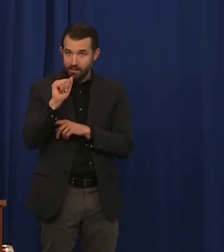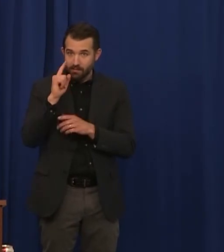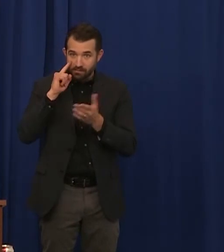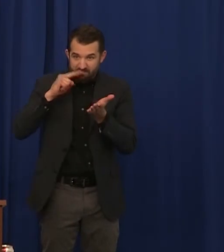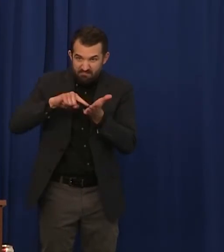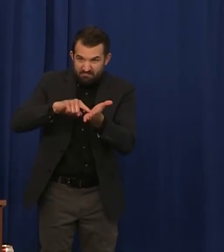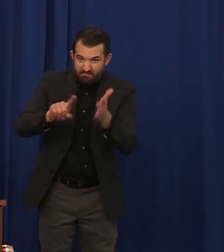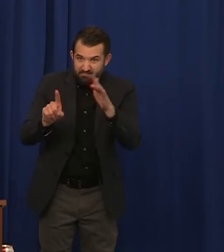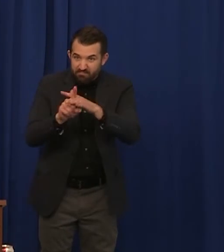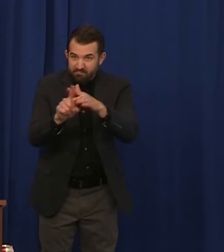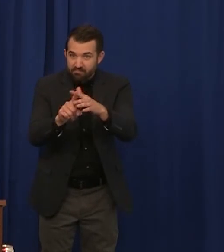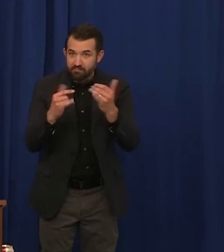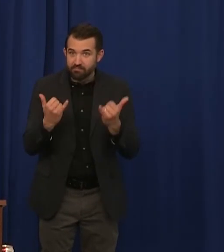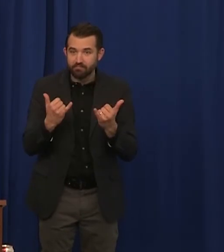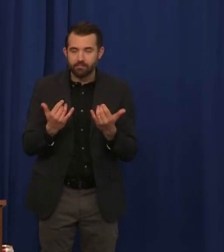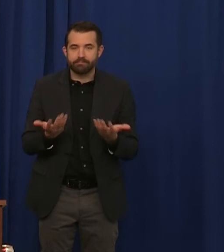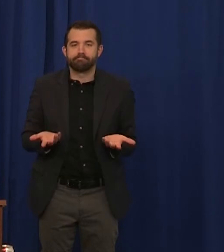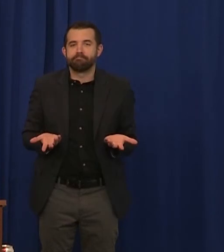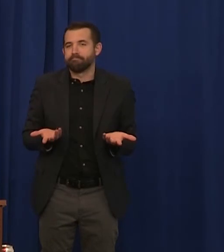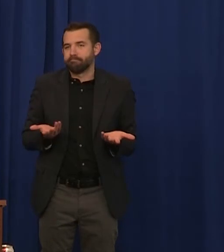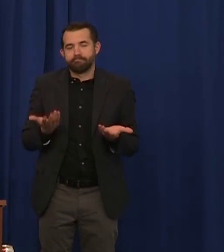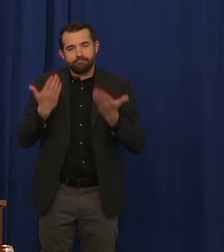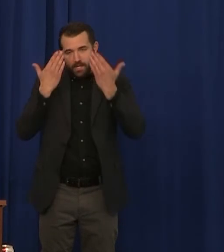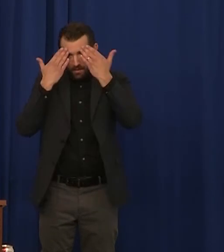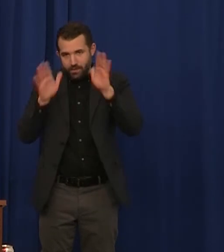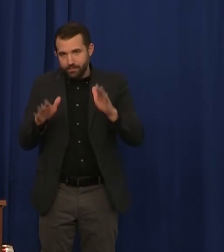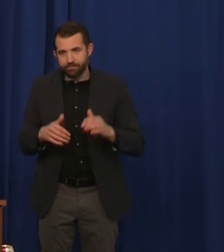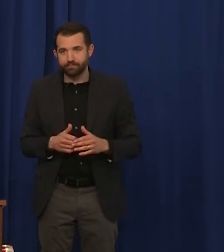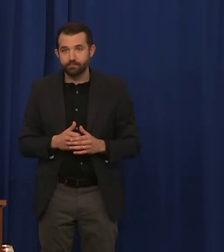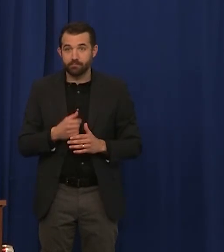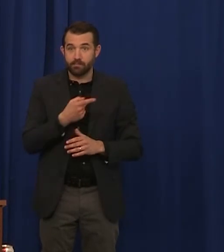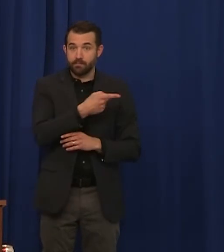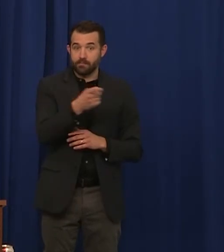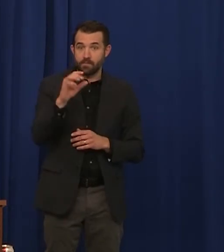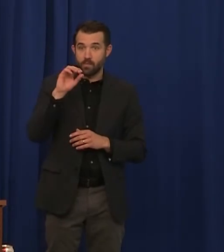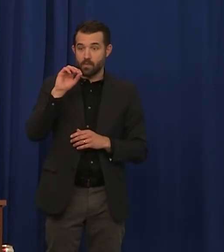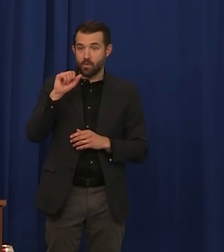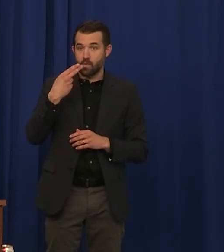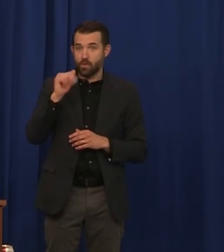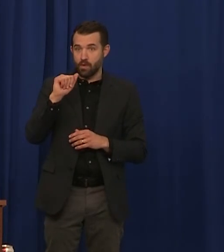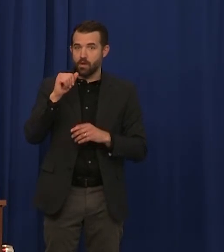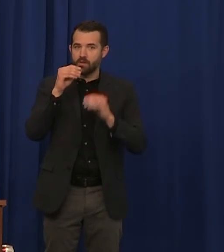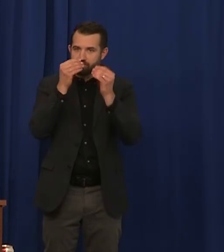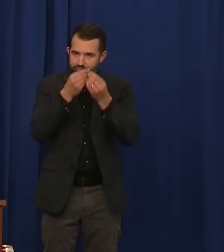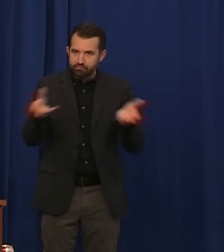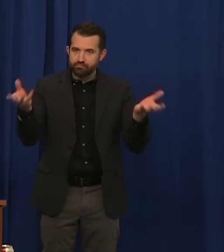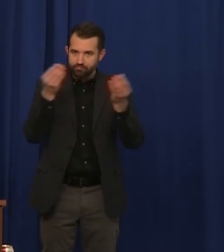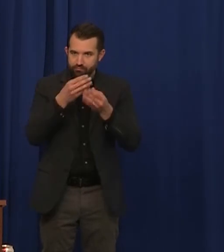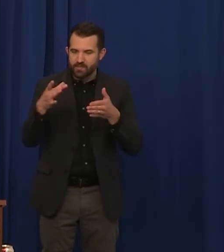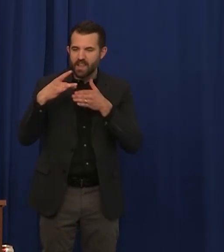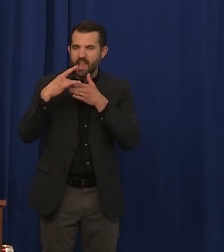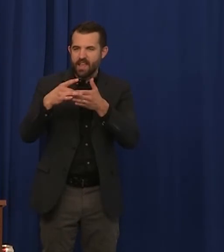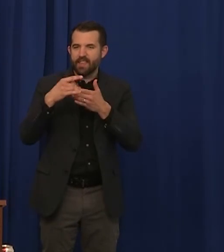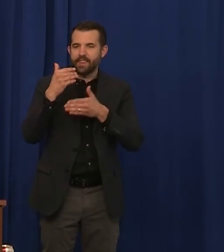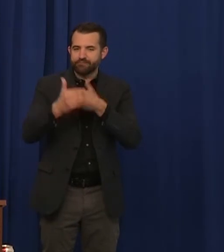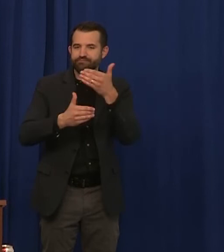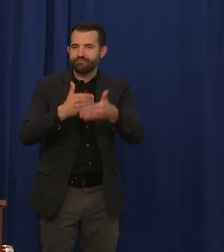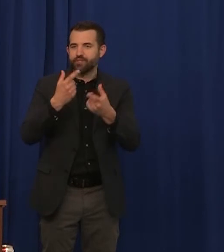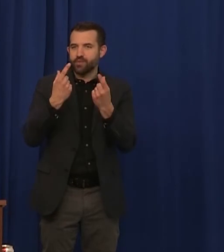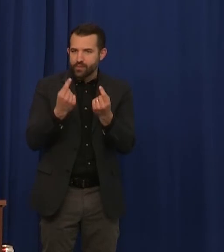have issued guidance on a regular basis, and that guidance is posted on the Maine Department of Labor